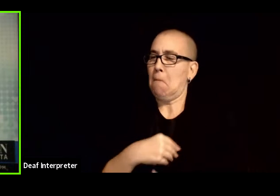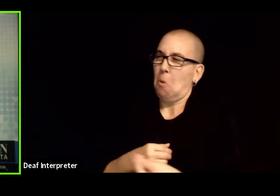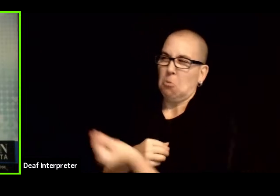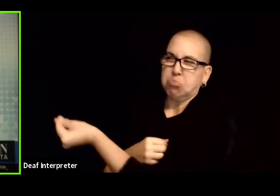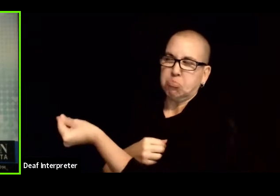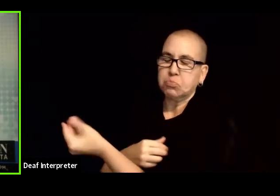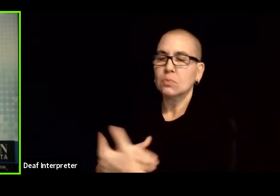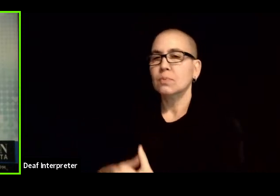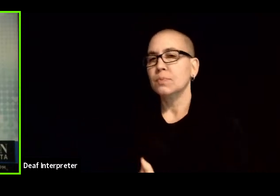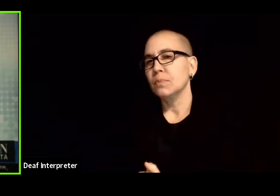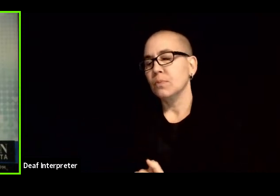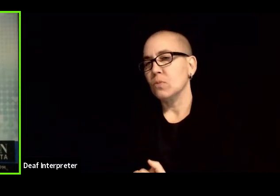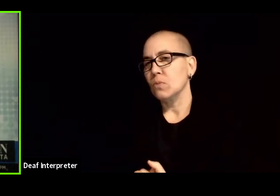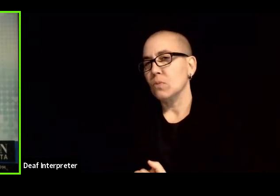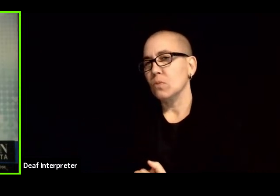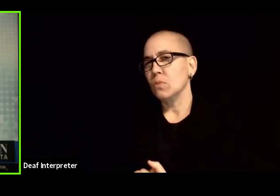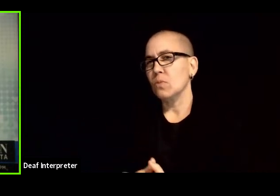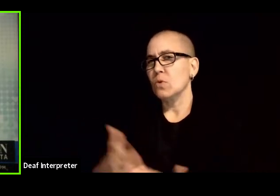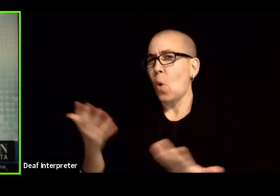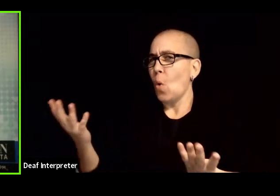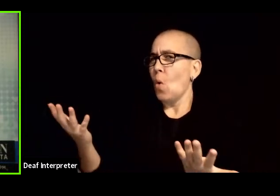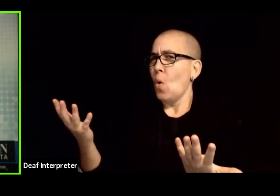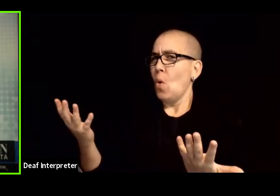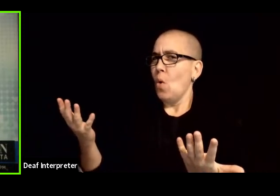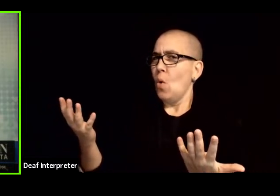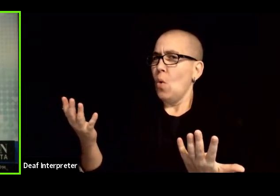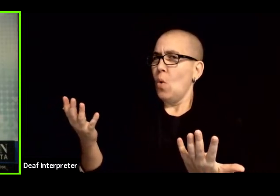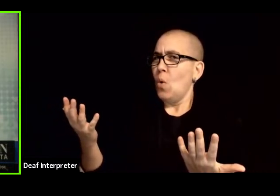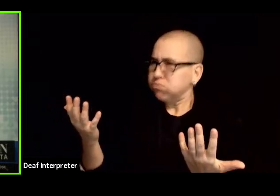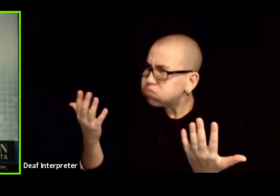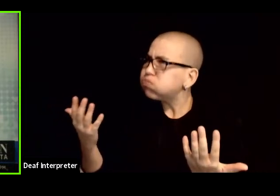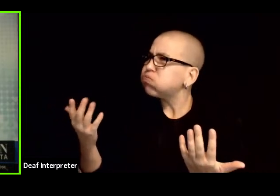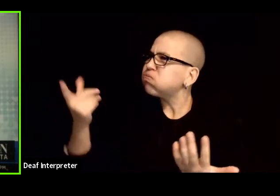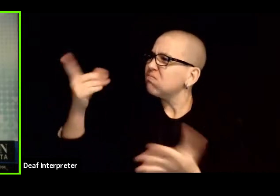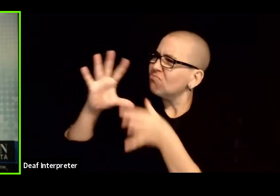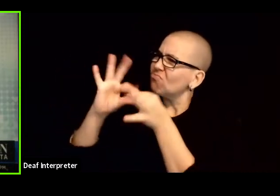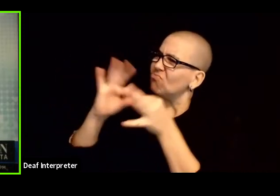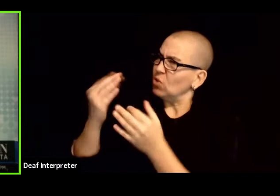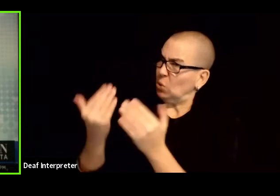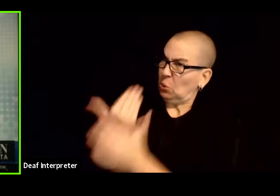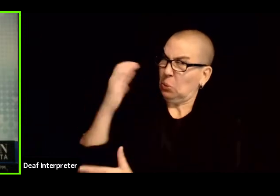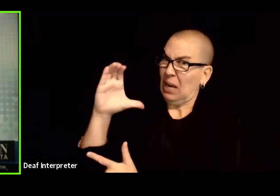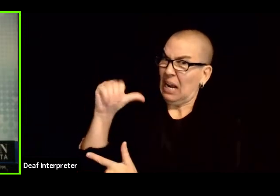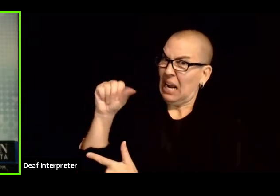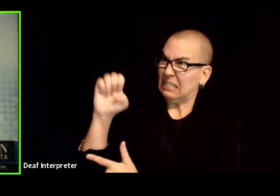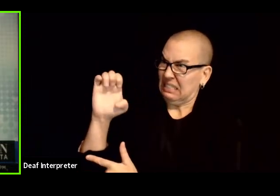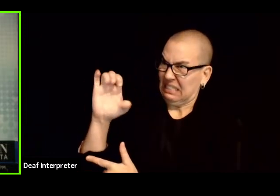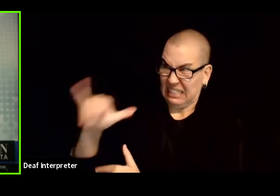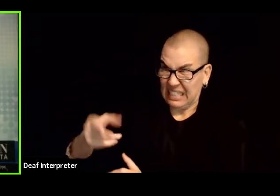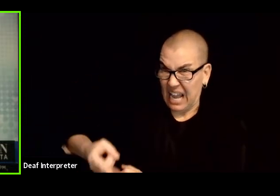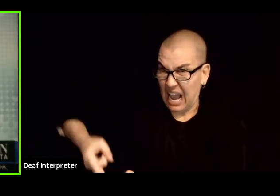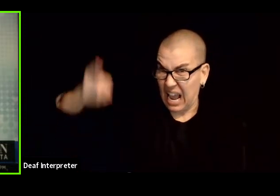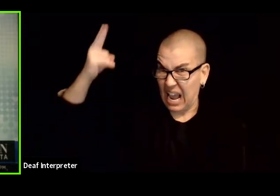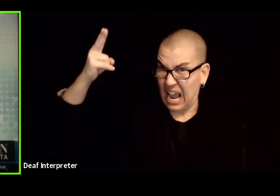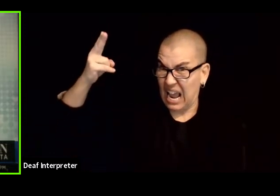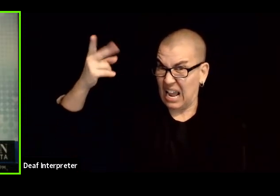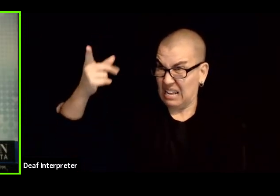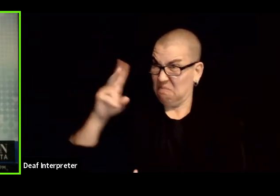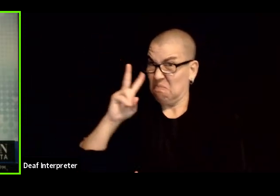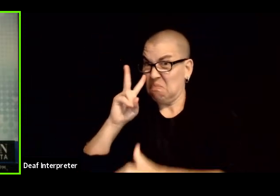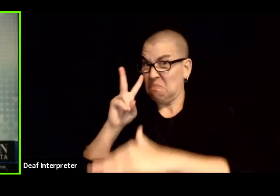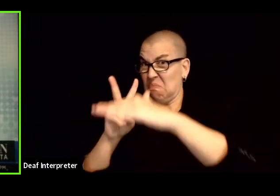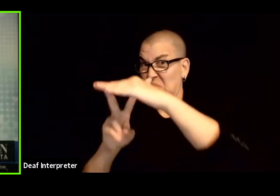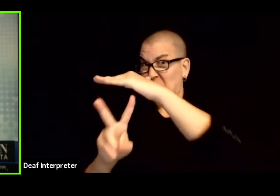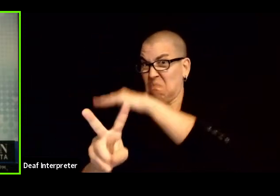you've seen recently, knowing these are lagging indicators, what are you bracing yourself, like numbers-wise, in terms of deaths in a